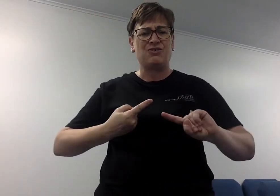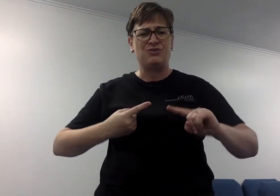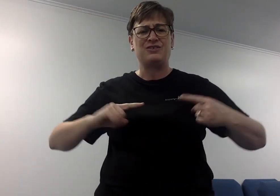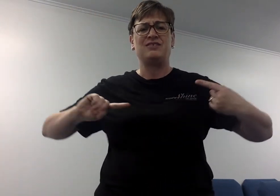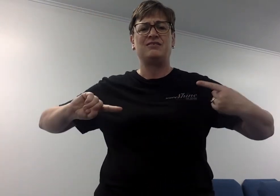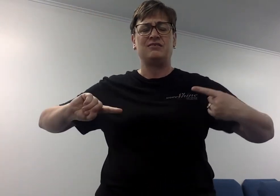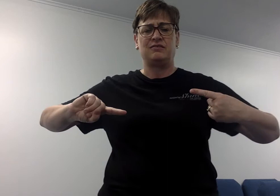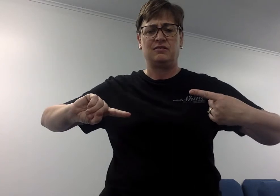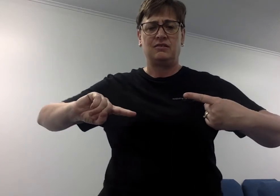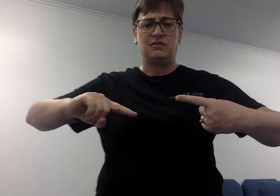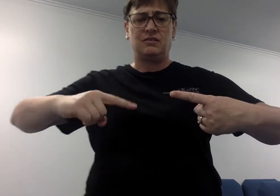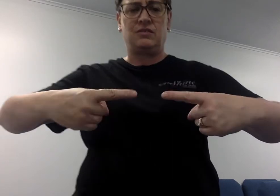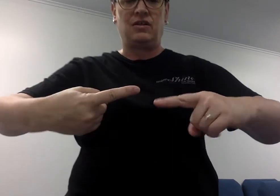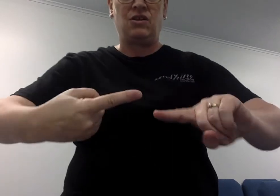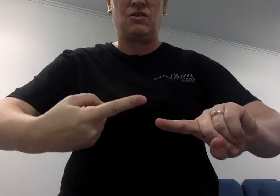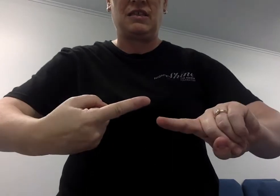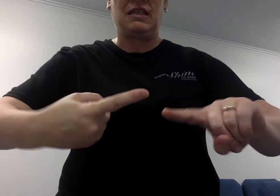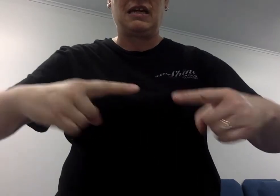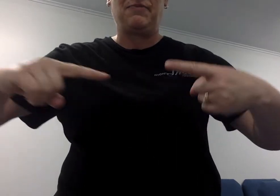hurt. So can y'all see that?